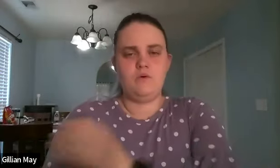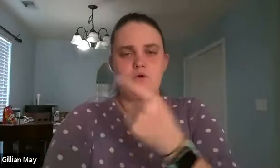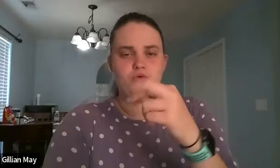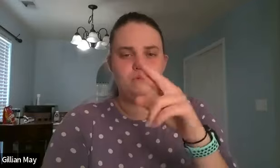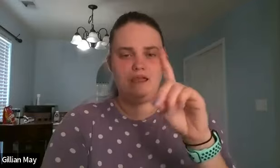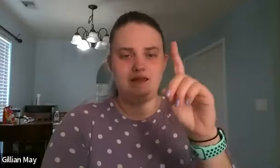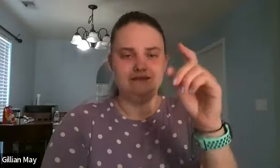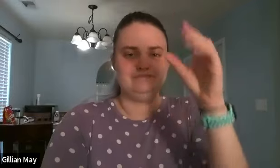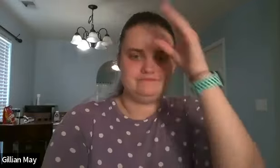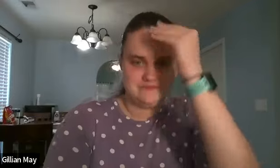or grandson.